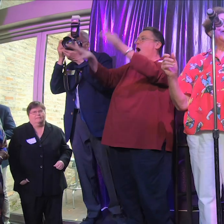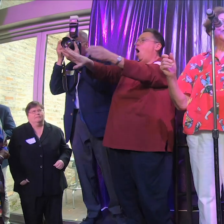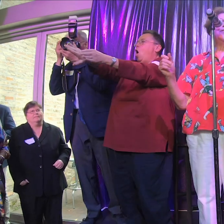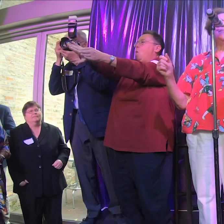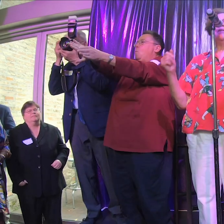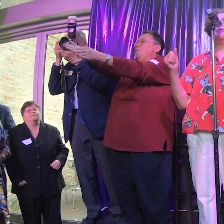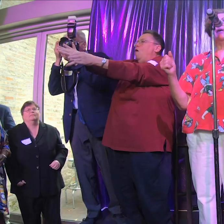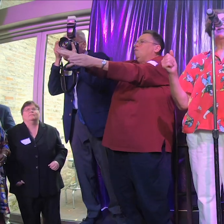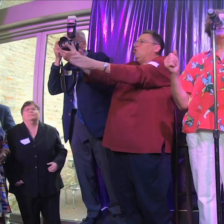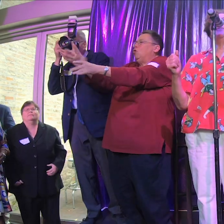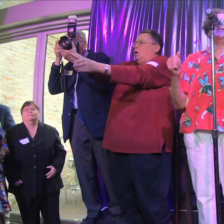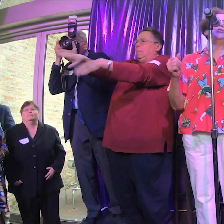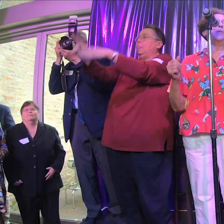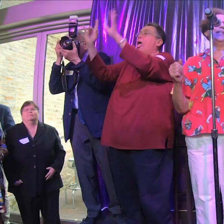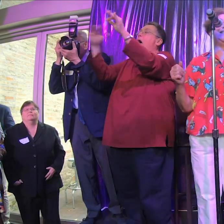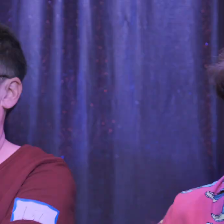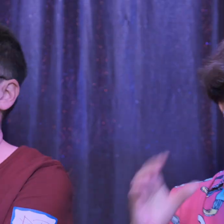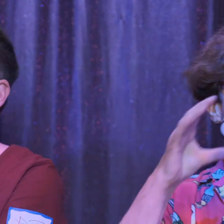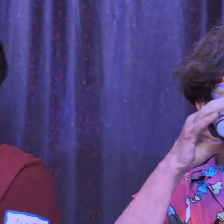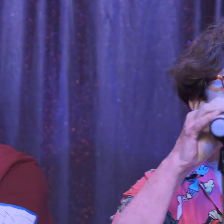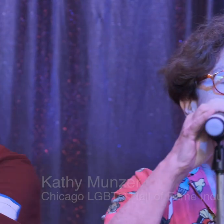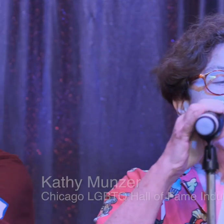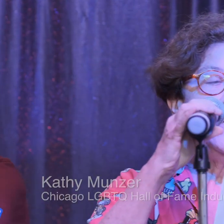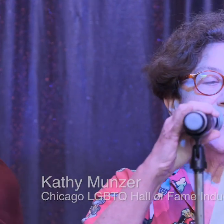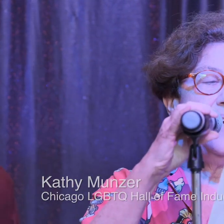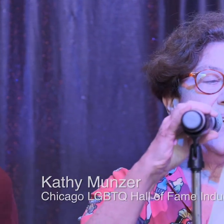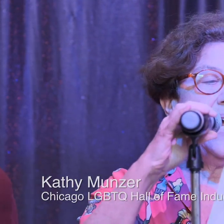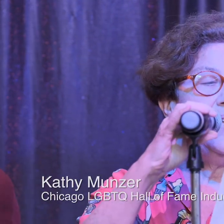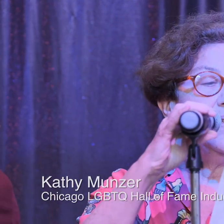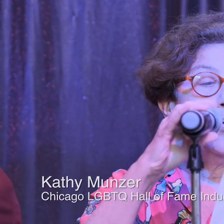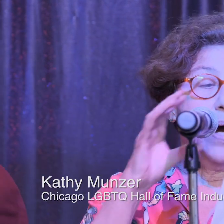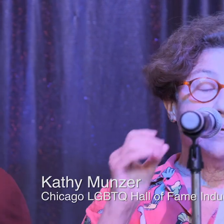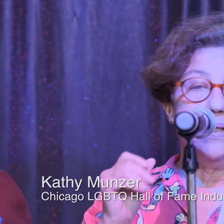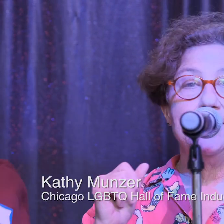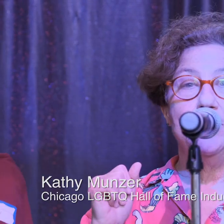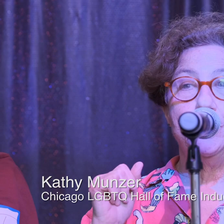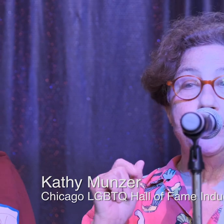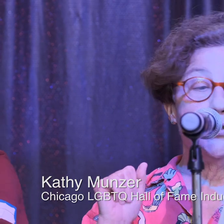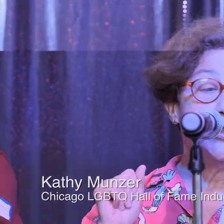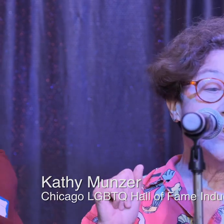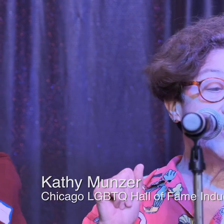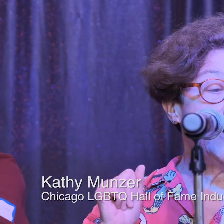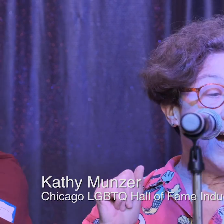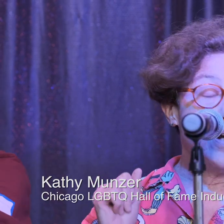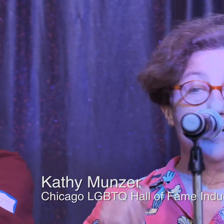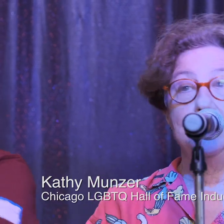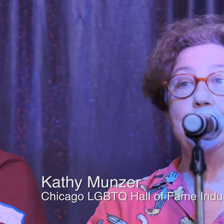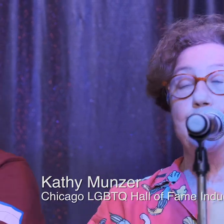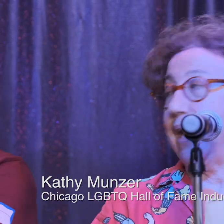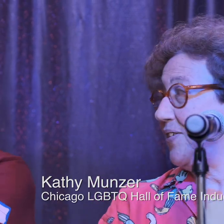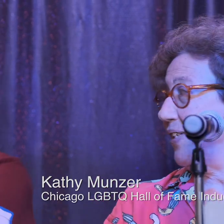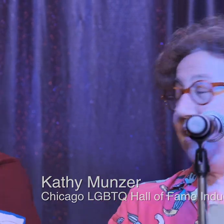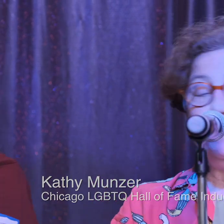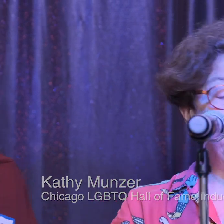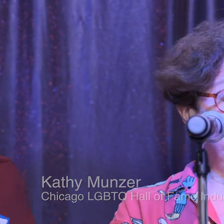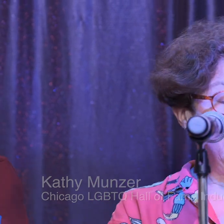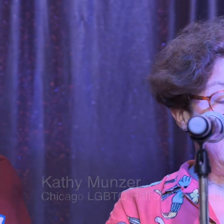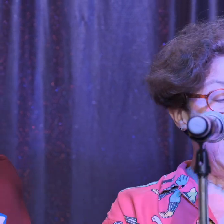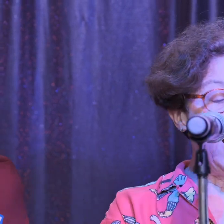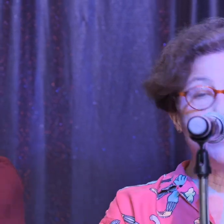All right, I prepared something from my good friend Tracy. They say the 8 qualities of a good journalist are